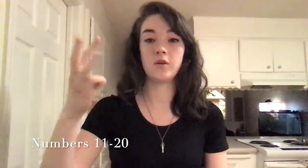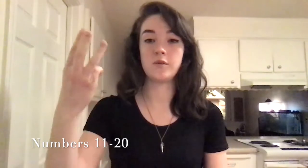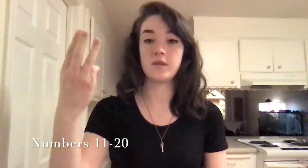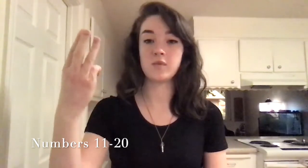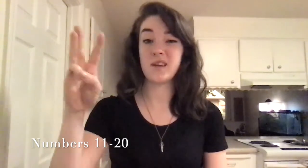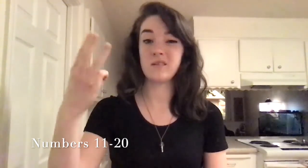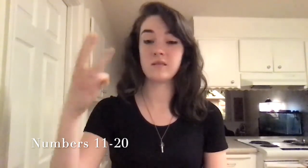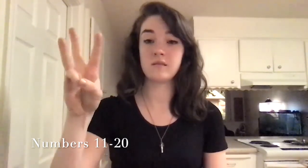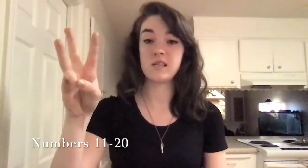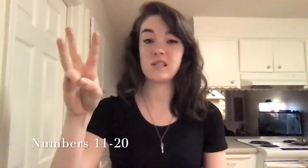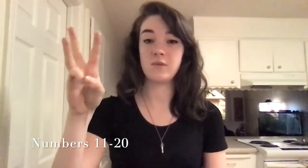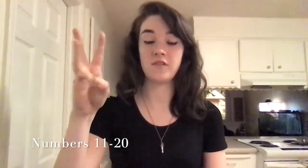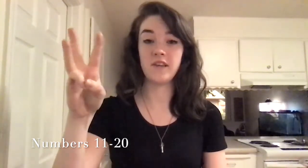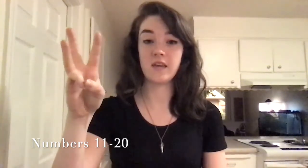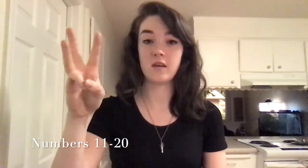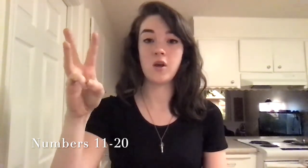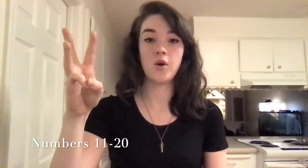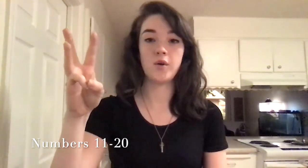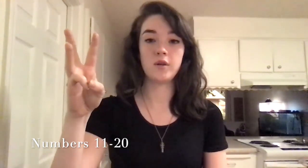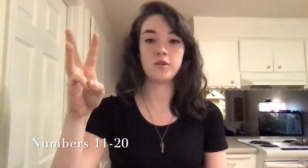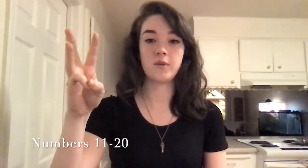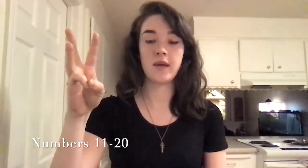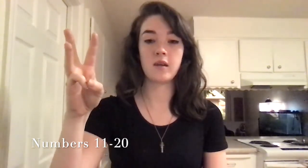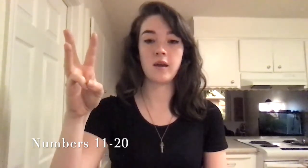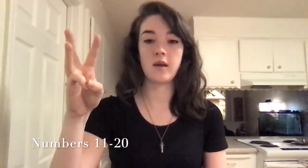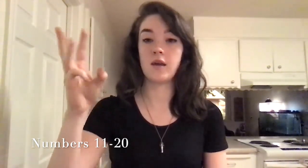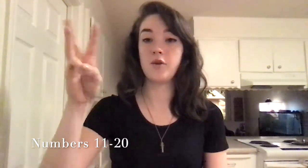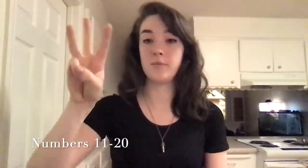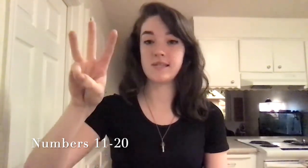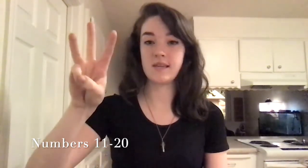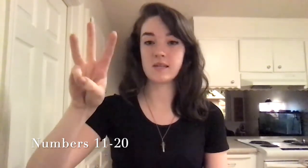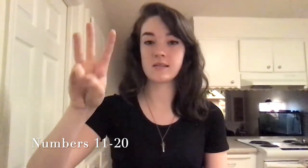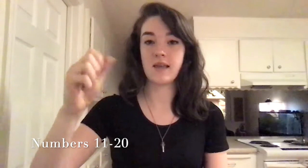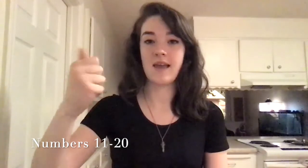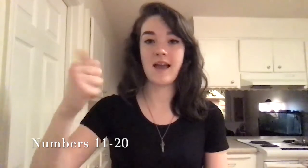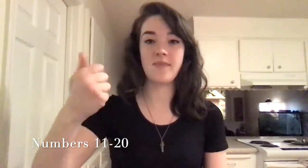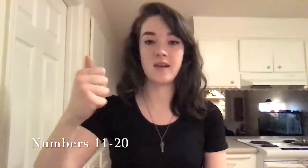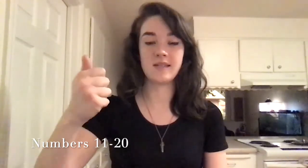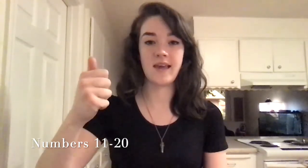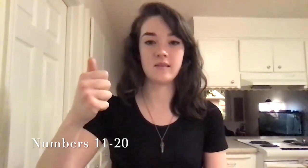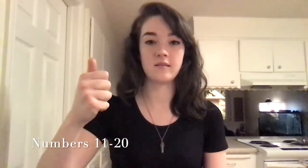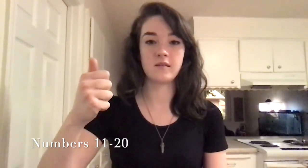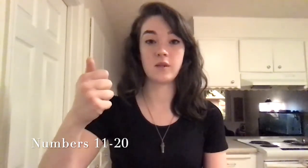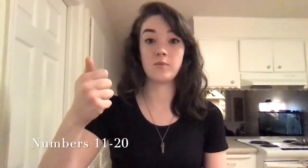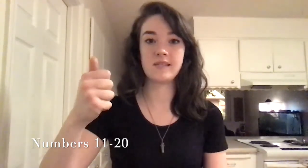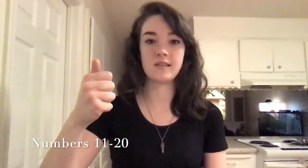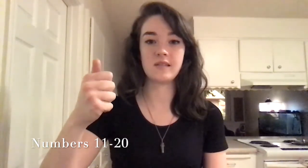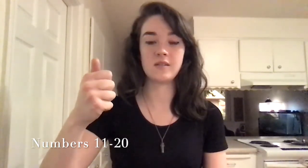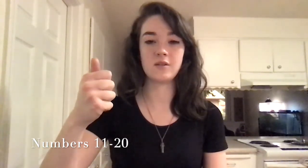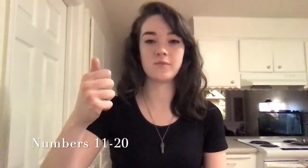it this way, 16 with a flick, or you could do it number 6 and then a 10. So that would be 16 too. So you